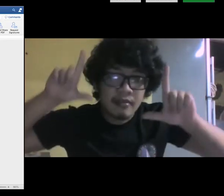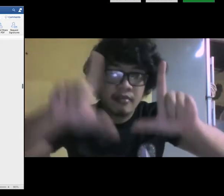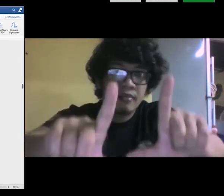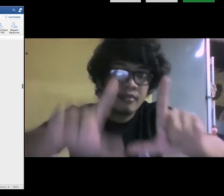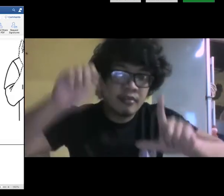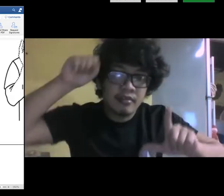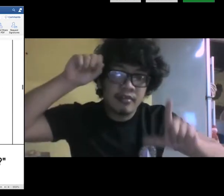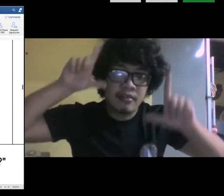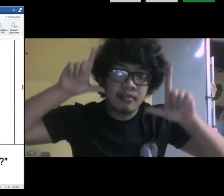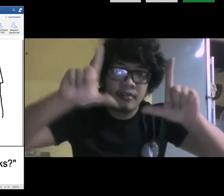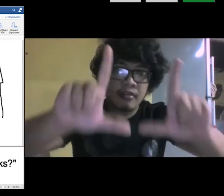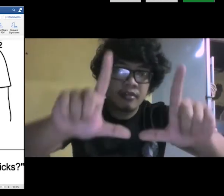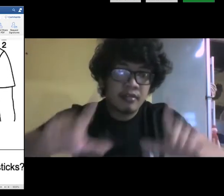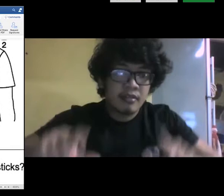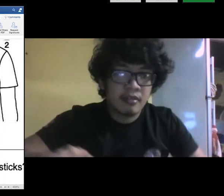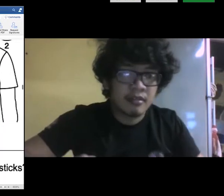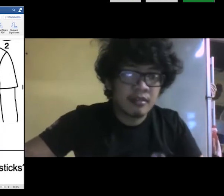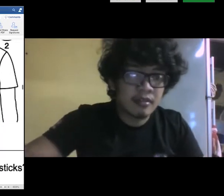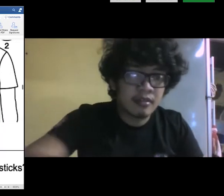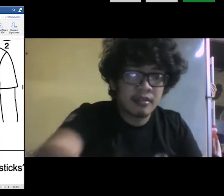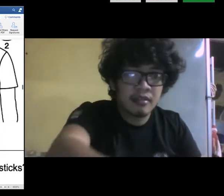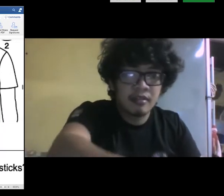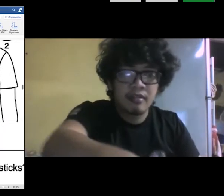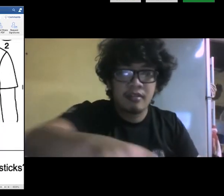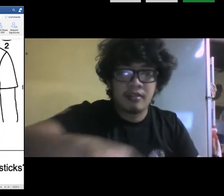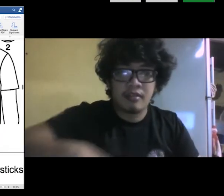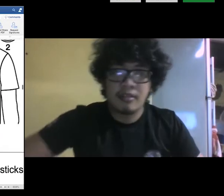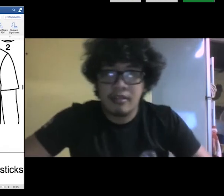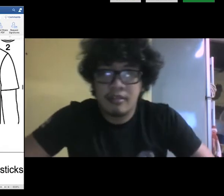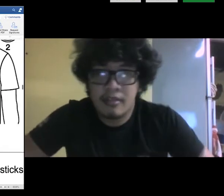Yeah, So maybe Shaq can zoom it in.